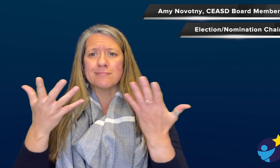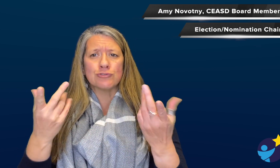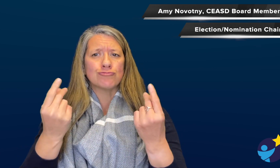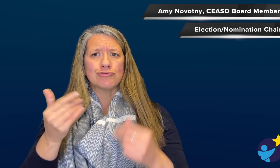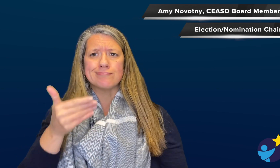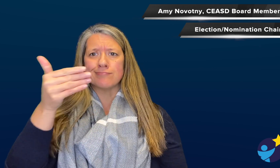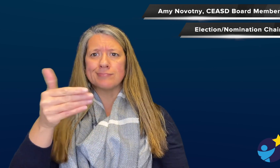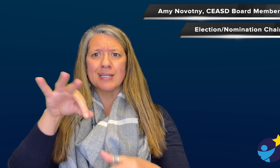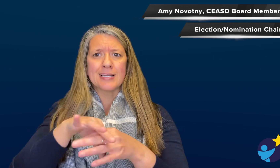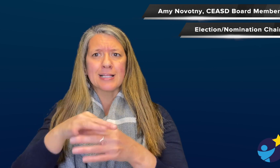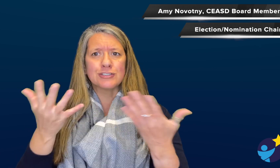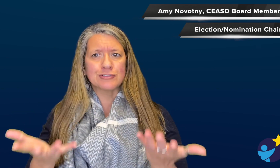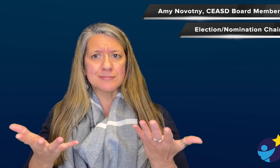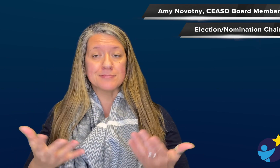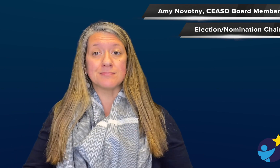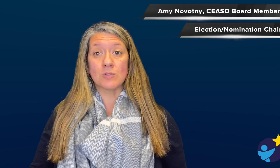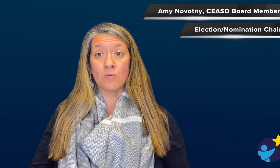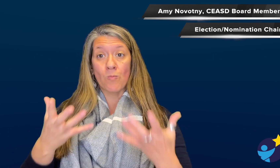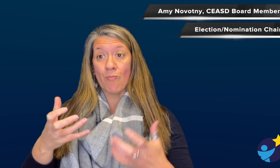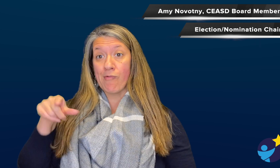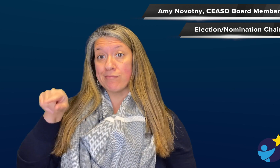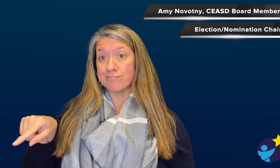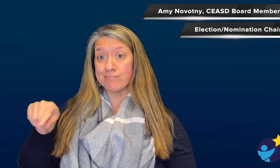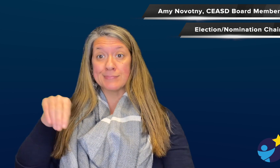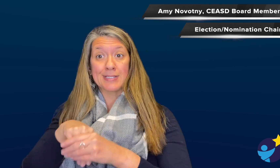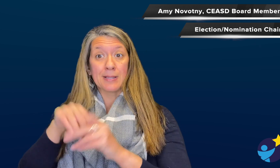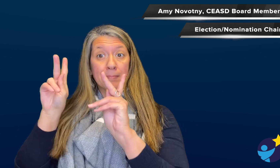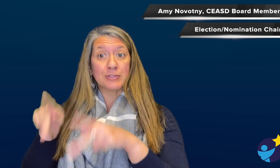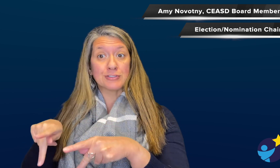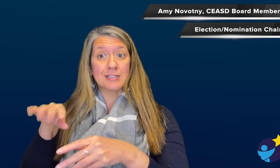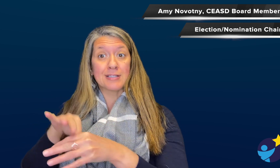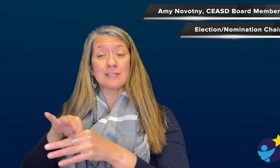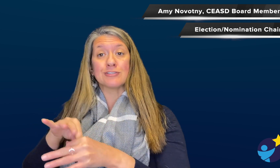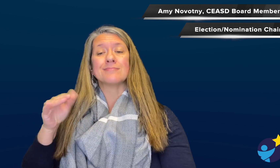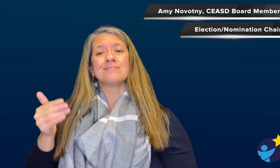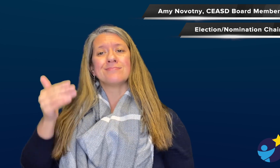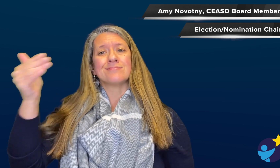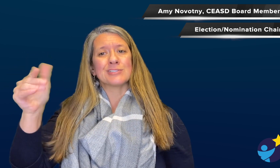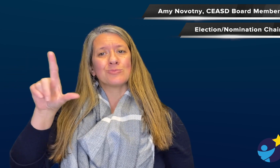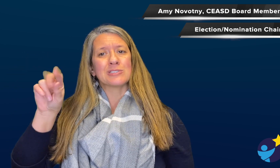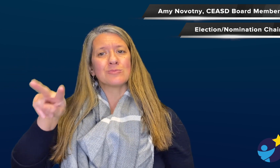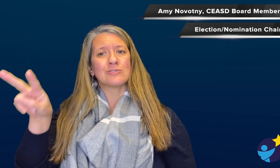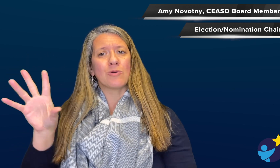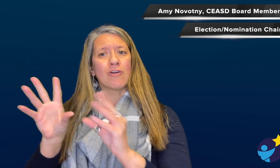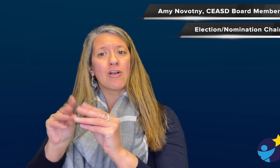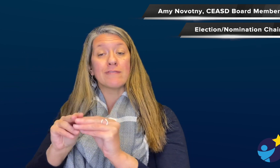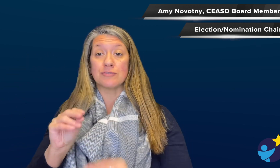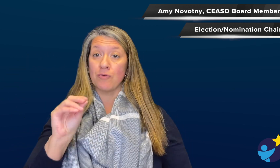I am here to share the recent CEASD survey regarding the election. The survey's purpose was to determine how